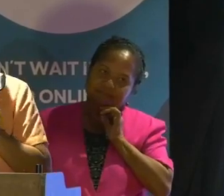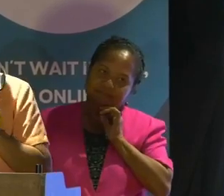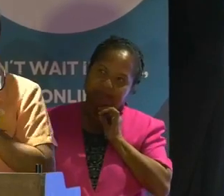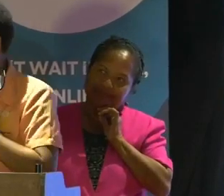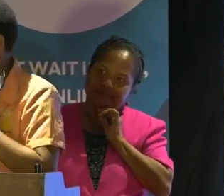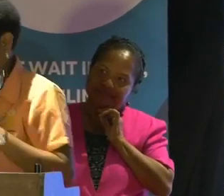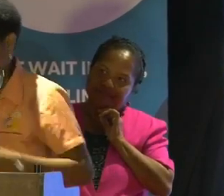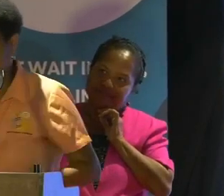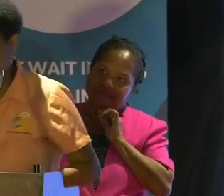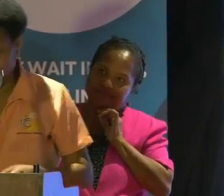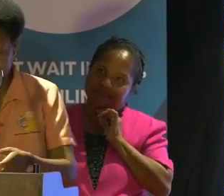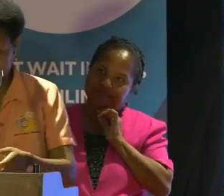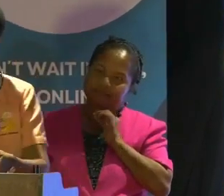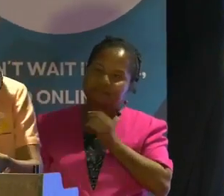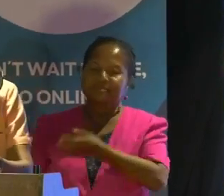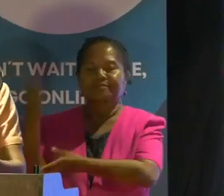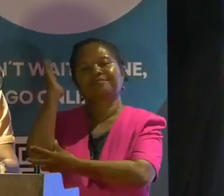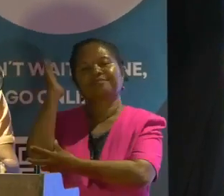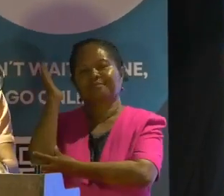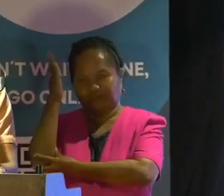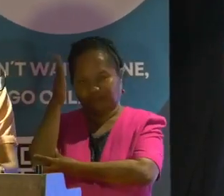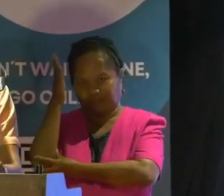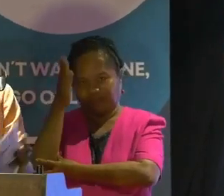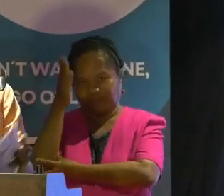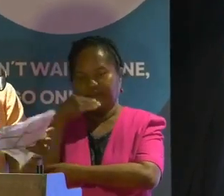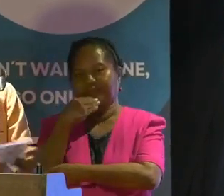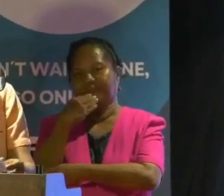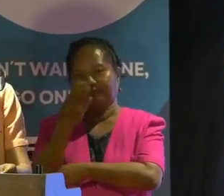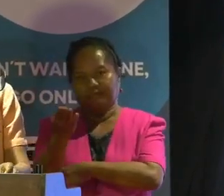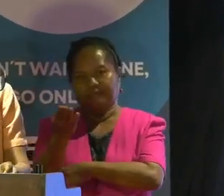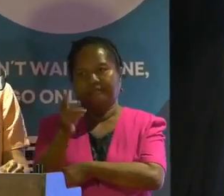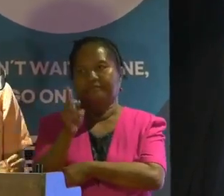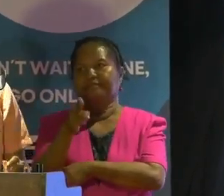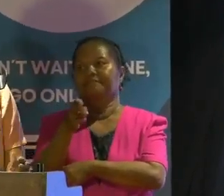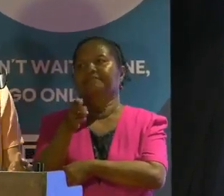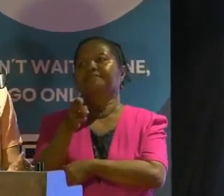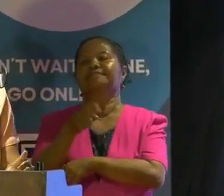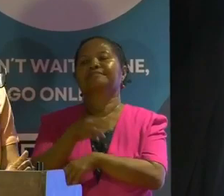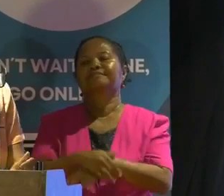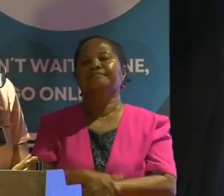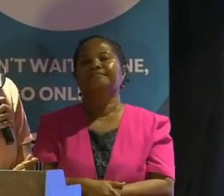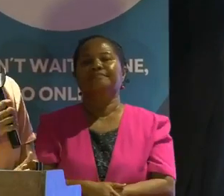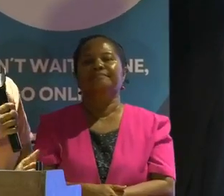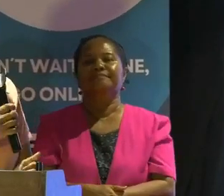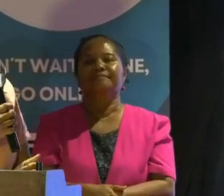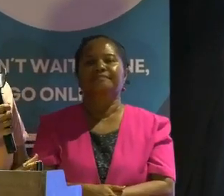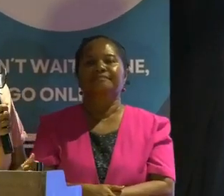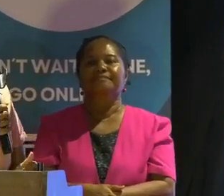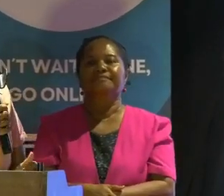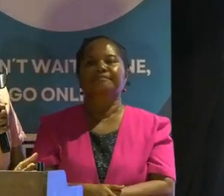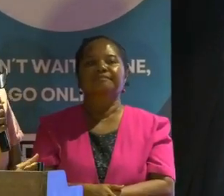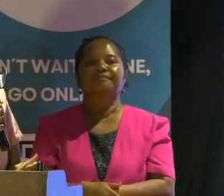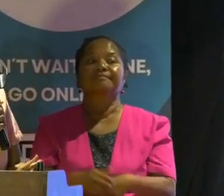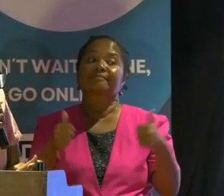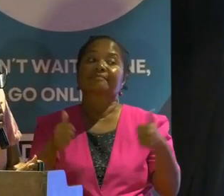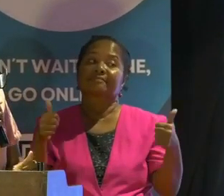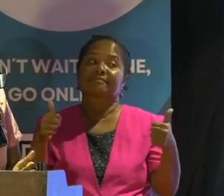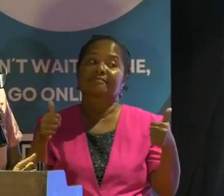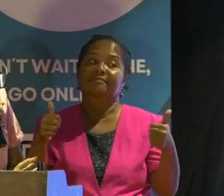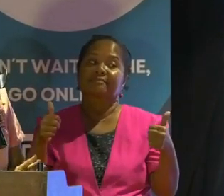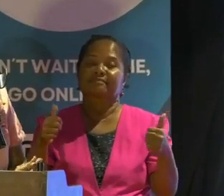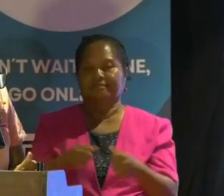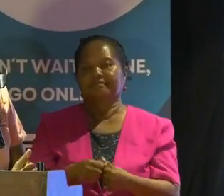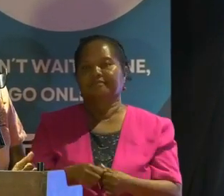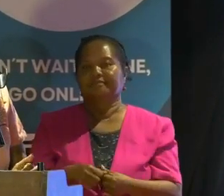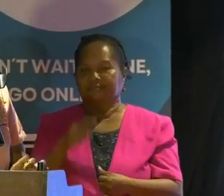You did a very good presentation on salary wage. We say thank you again. Our good participants, we've come to the